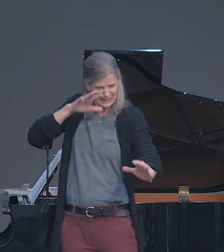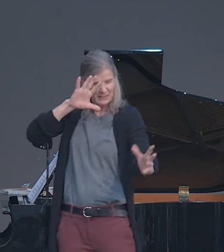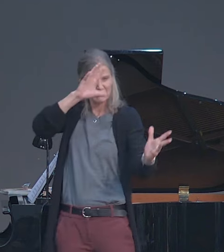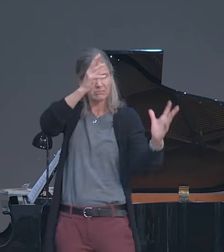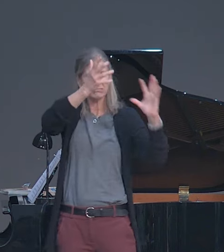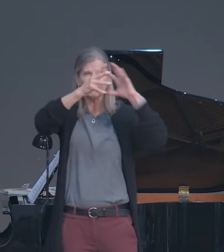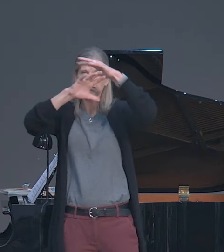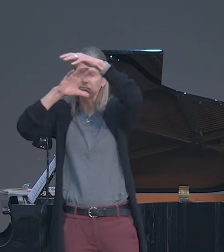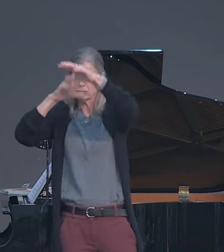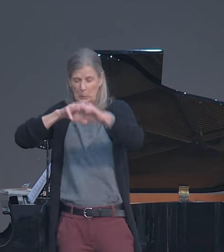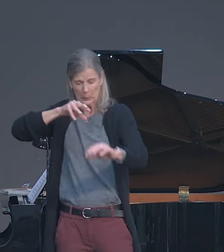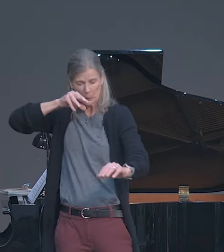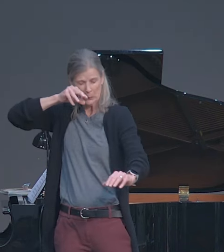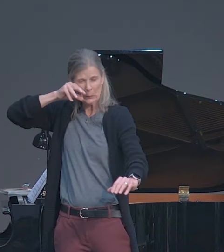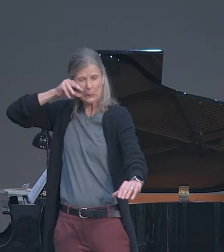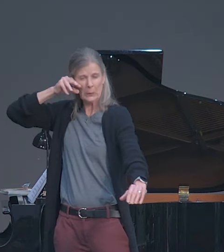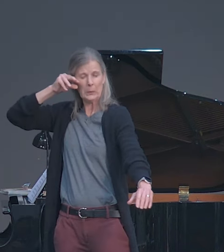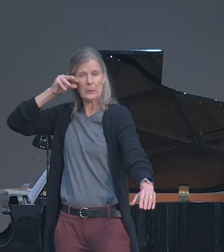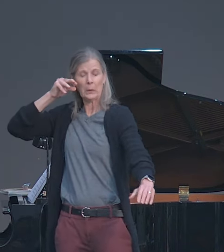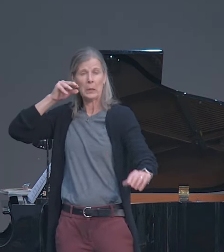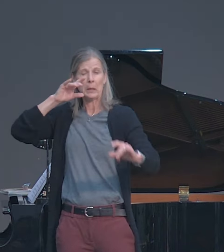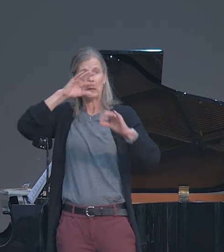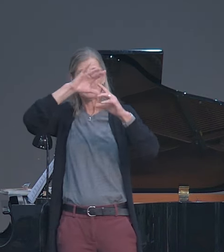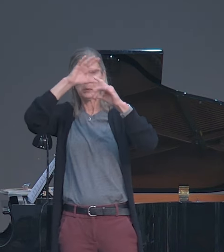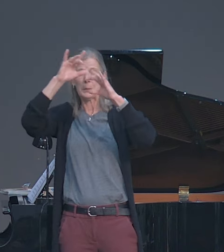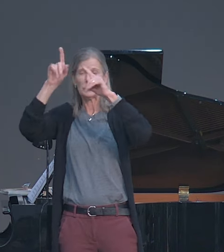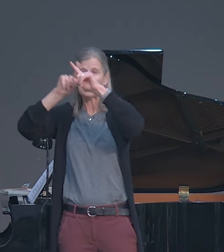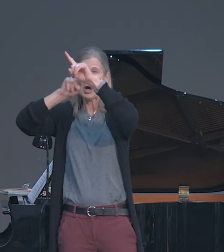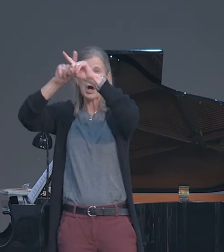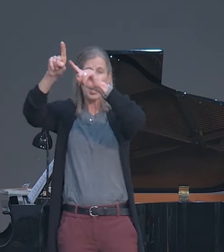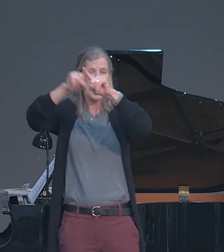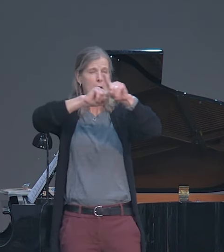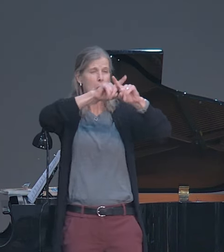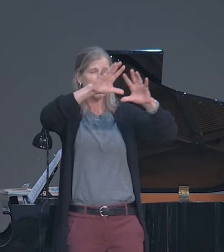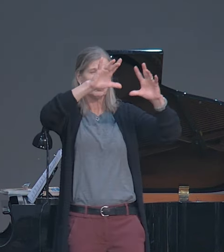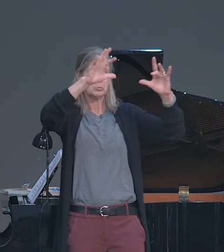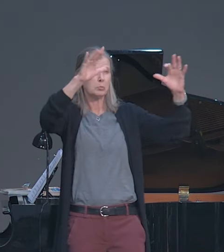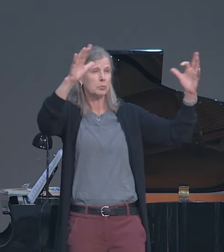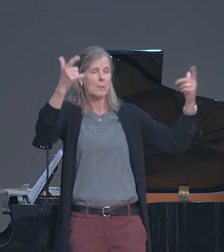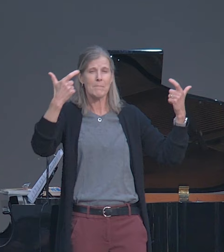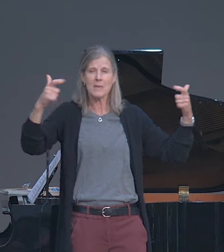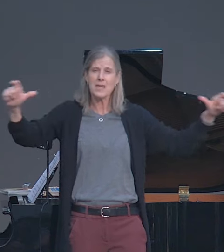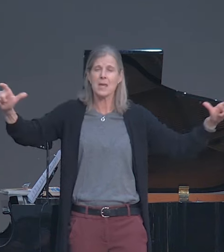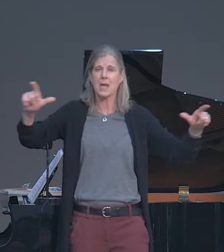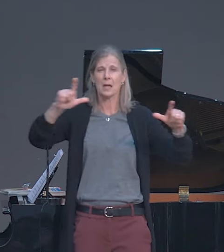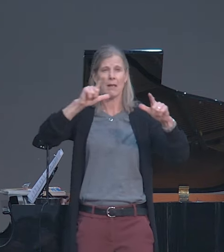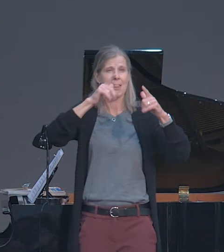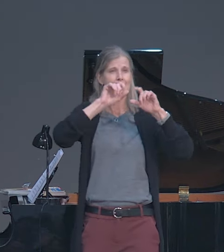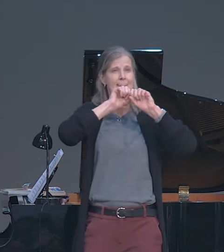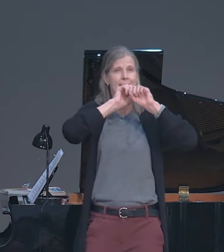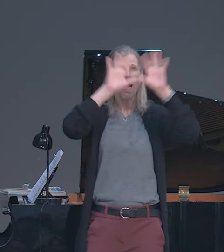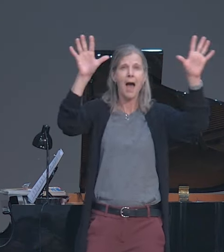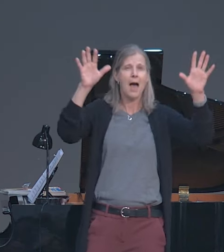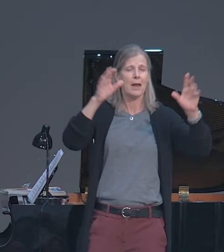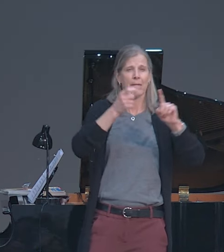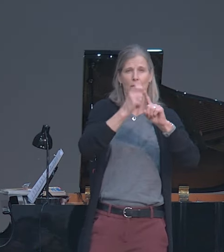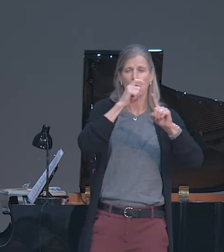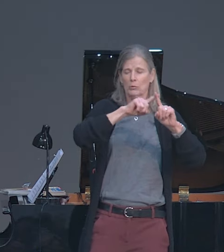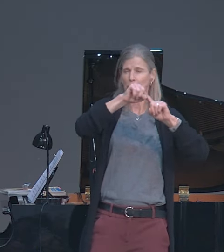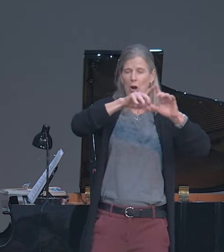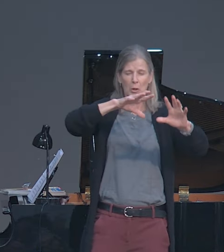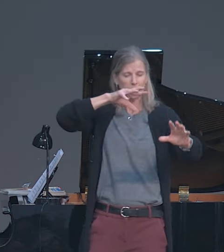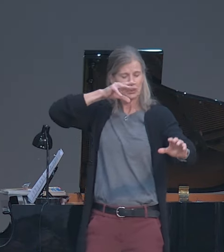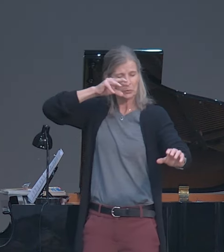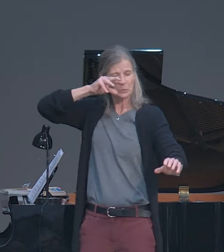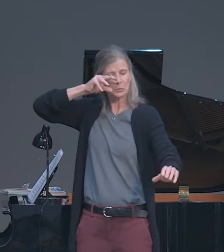pinwheel, and the pinwheel then became sort of like a star itself, just a point of light as the camera moved beyond it,